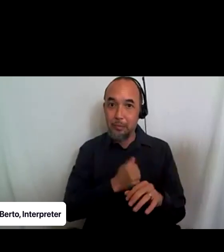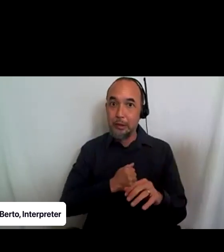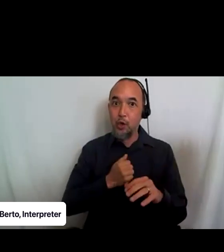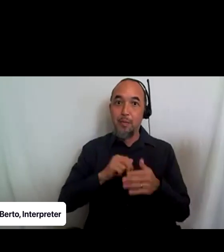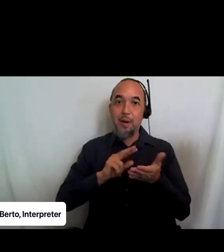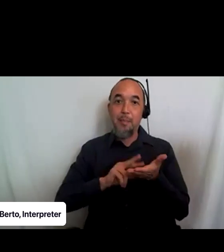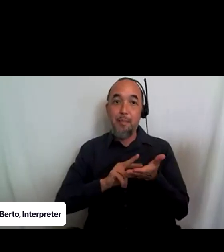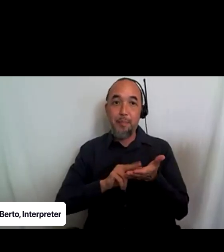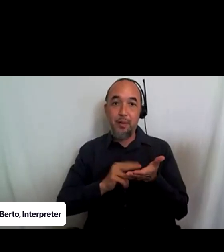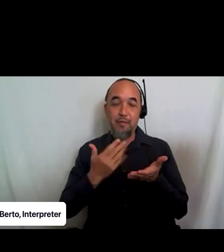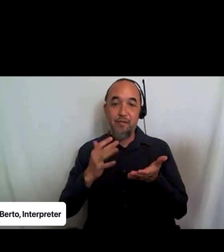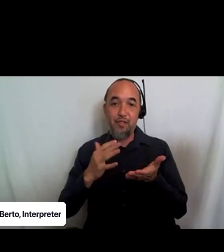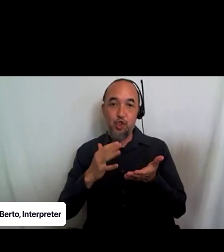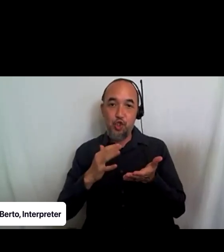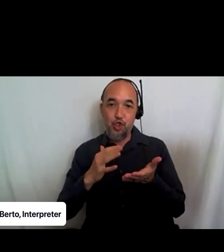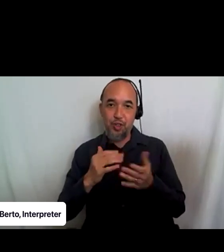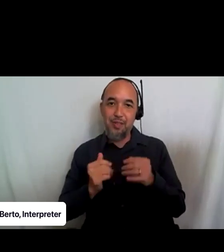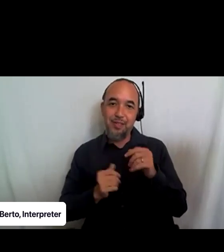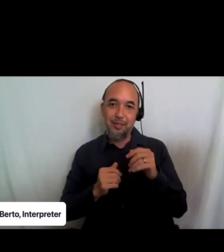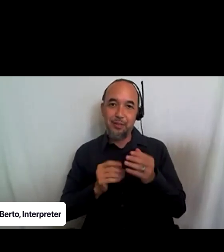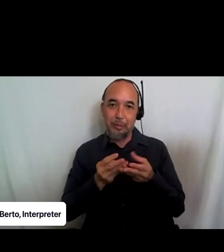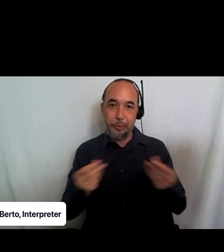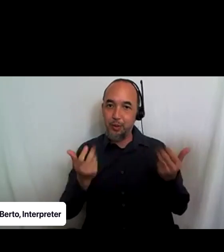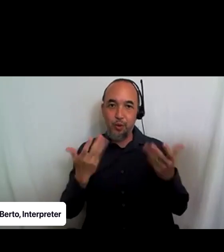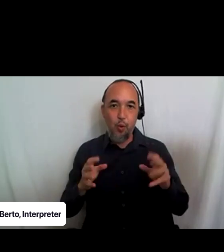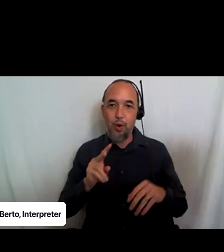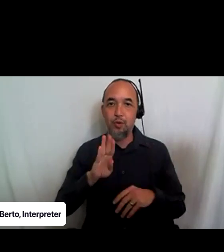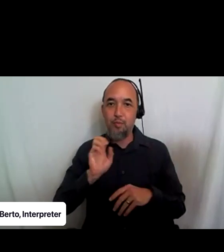it to burn. So I'm kind of like taking it off the heat for a second. Um,